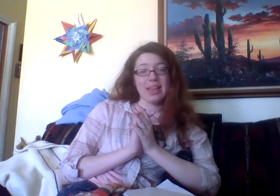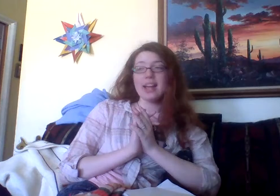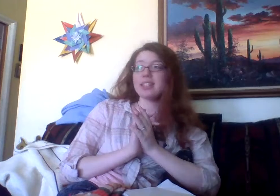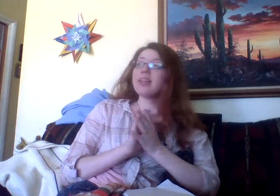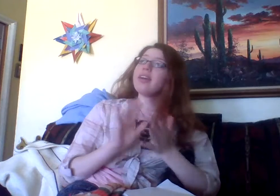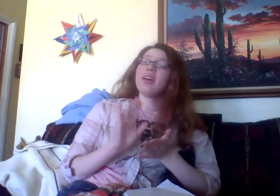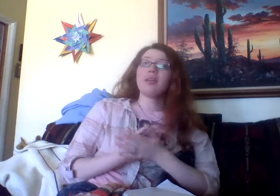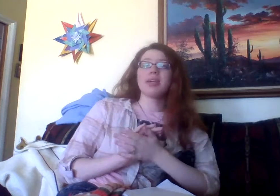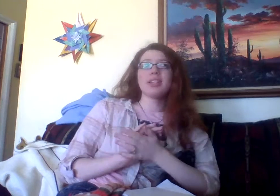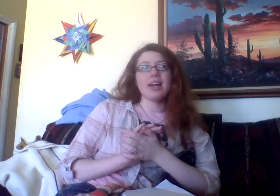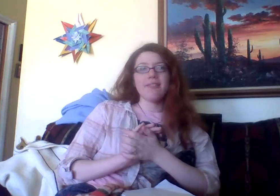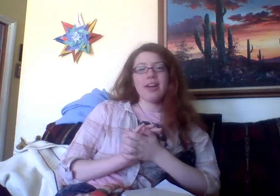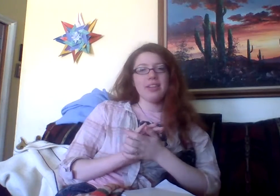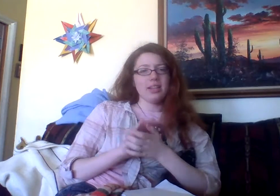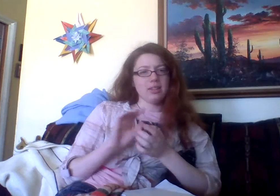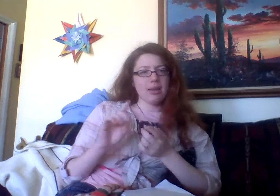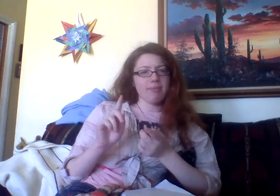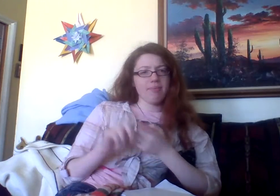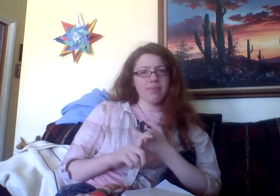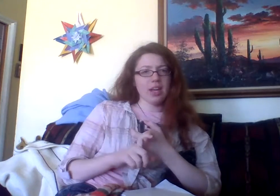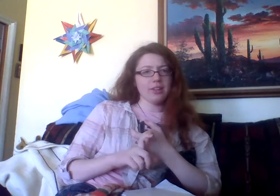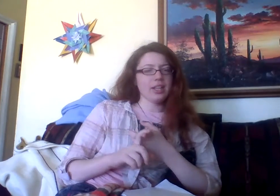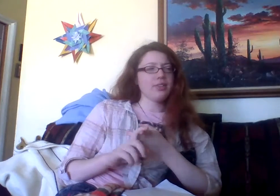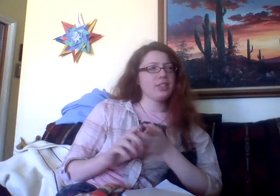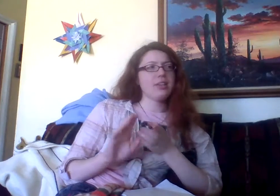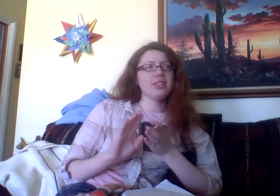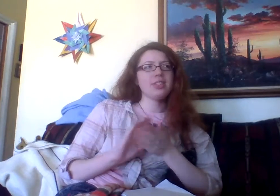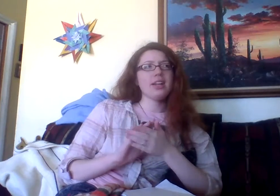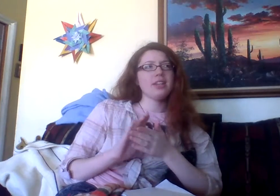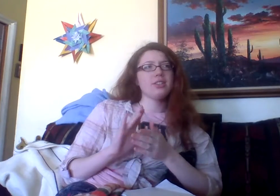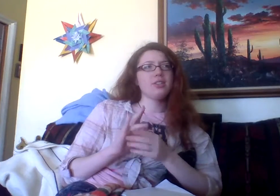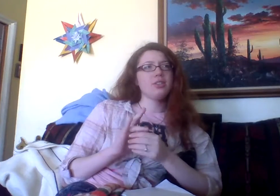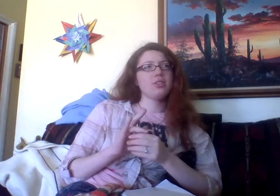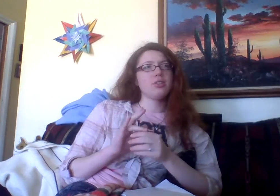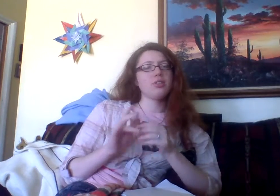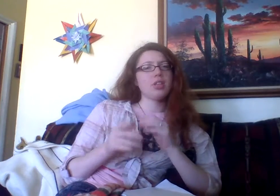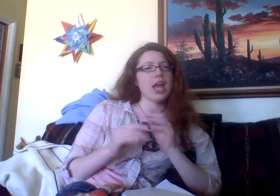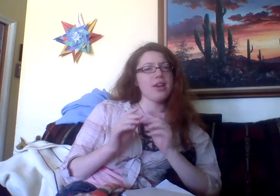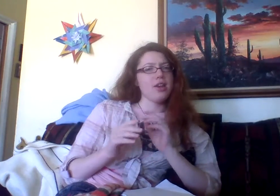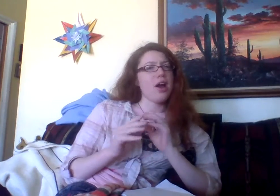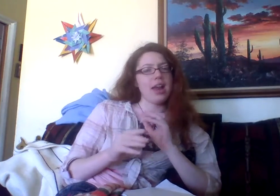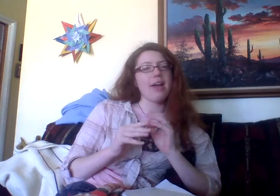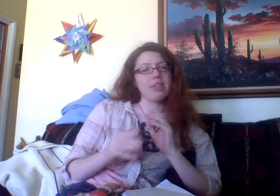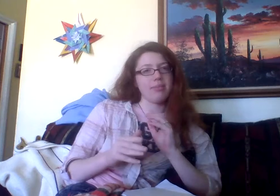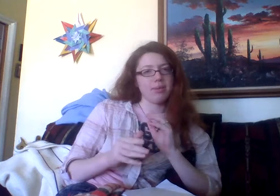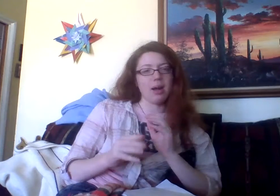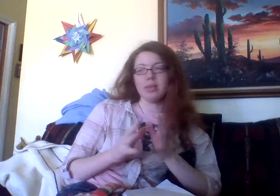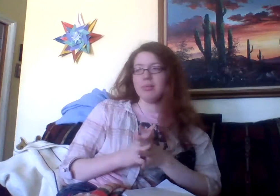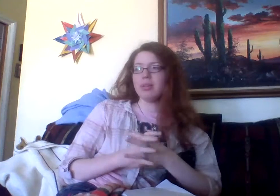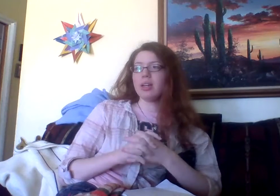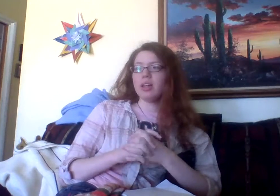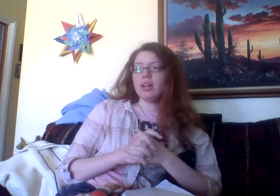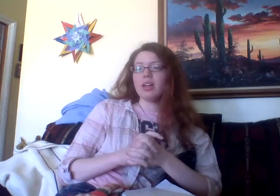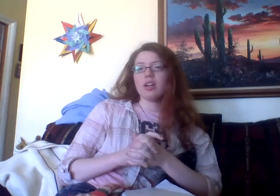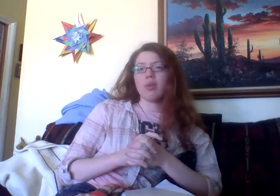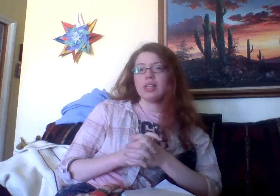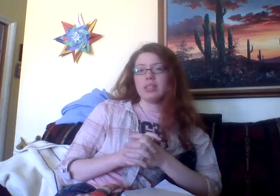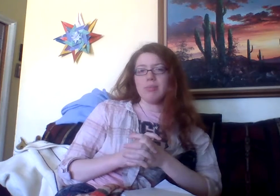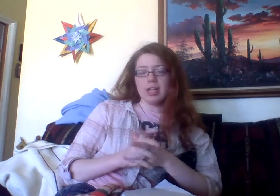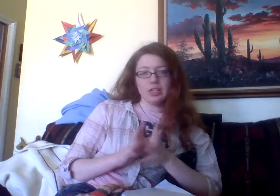that. Because I've found that the other languages I've studied tend to not have that problem quite so much, though it